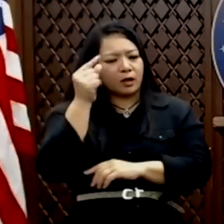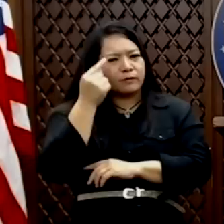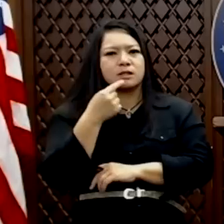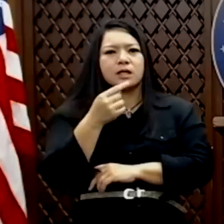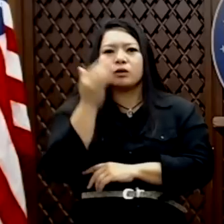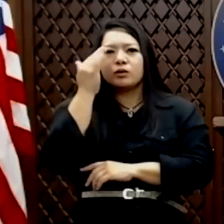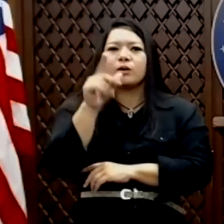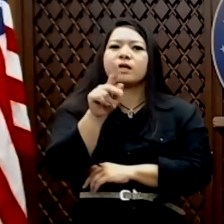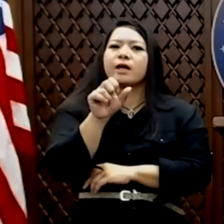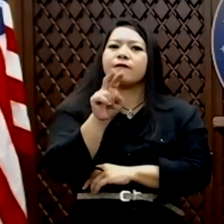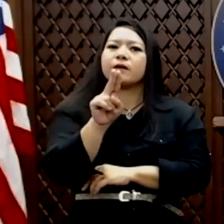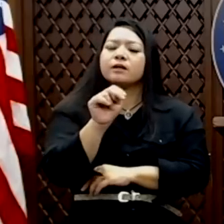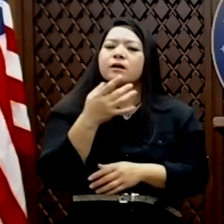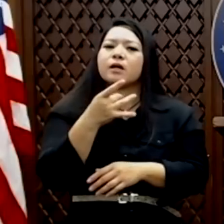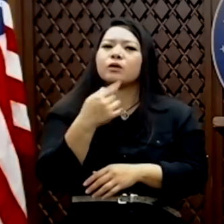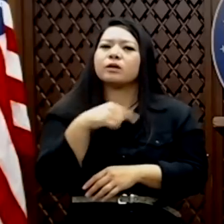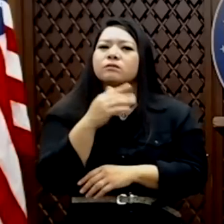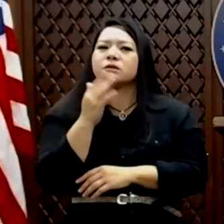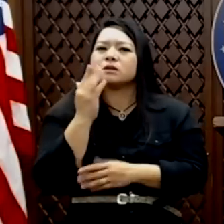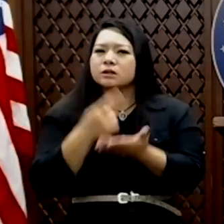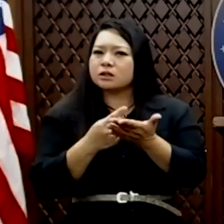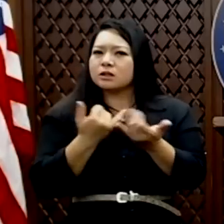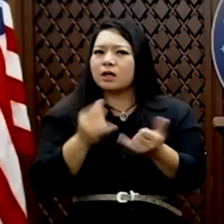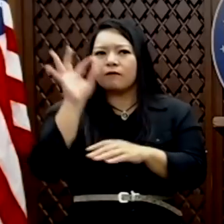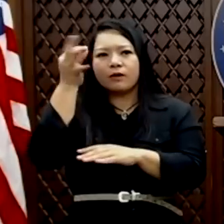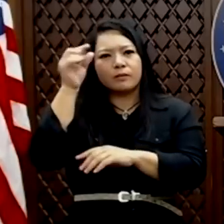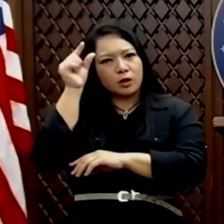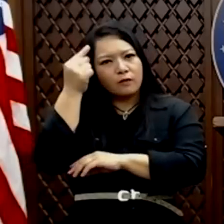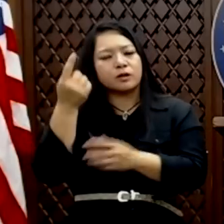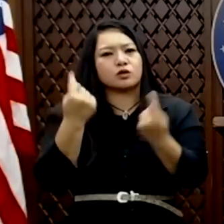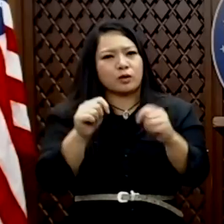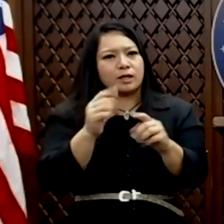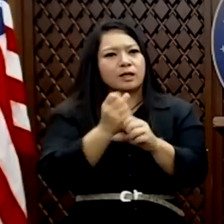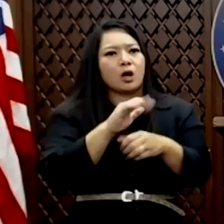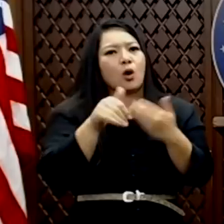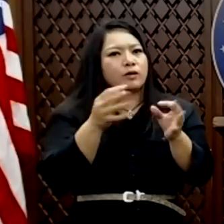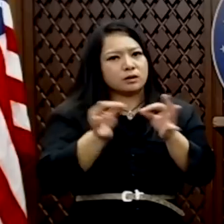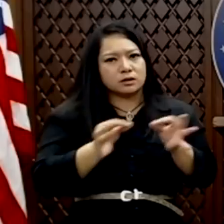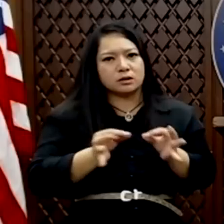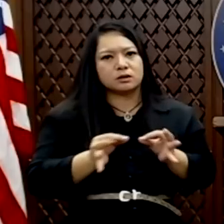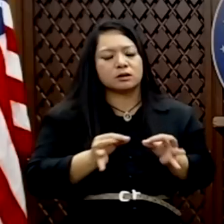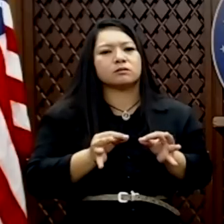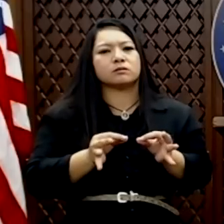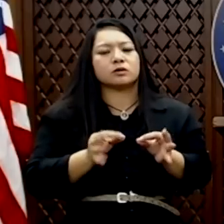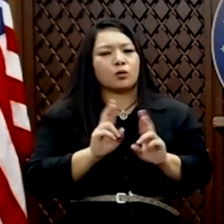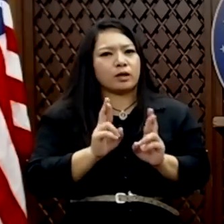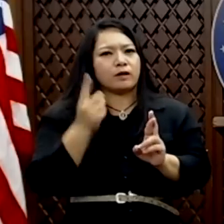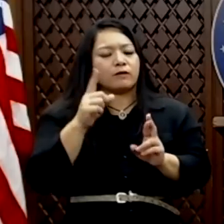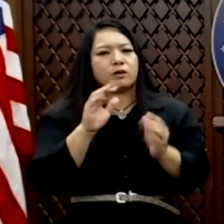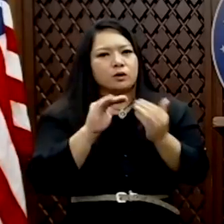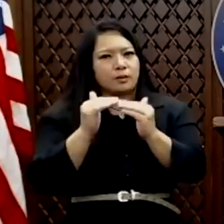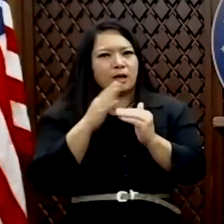like as we speak, the federal government is also trying to get all their details out. And there's a